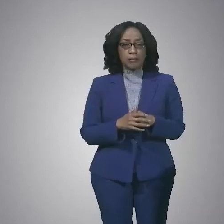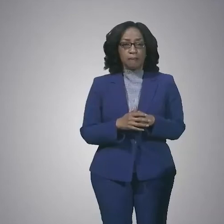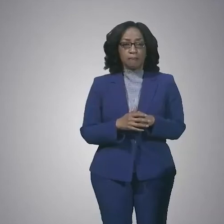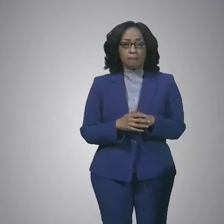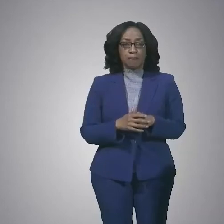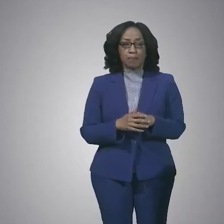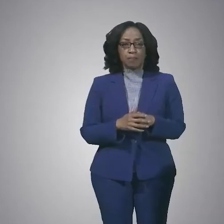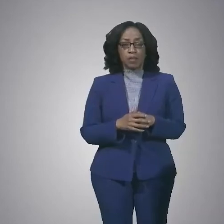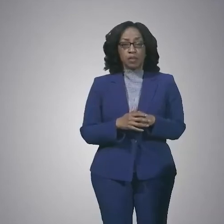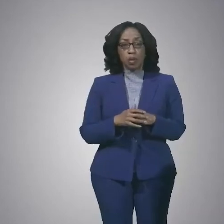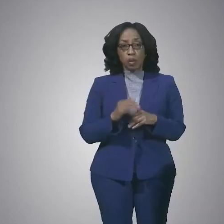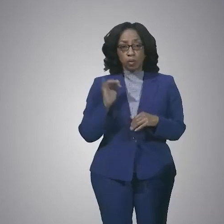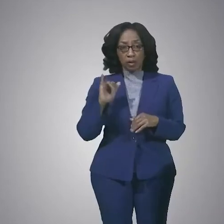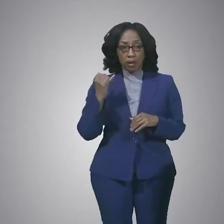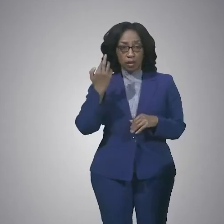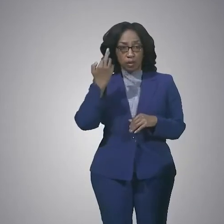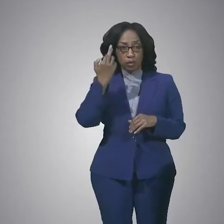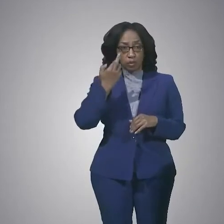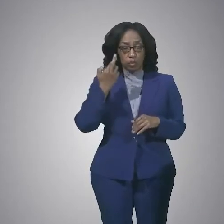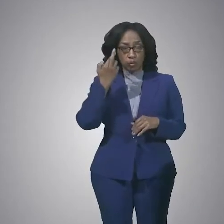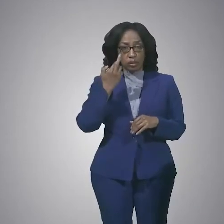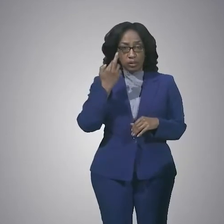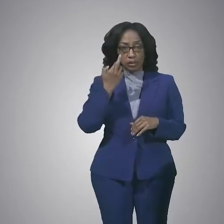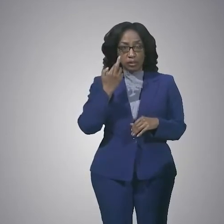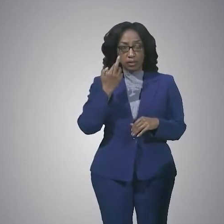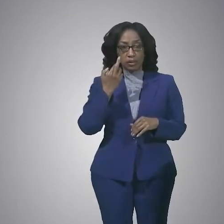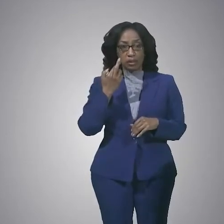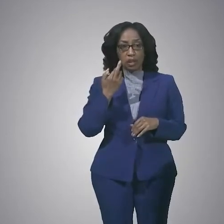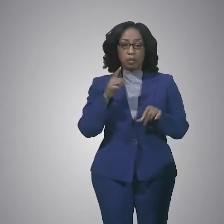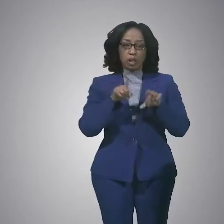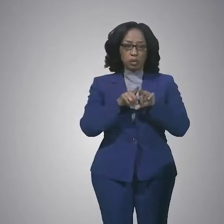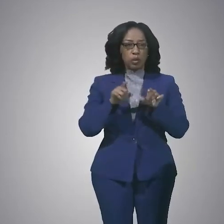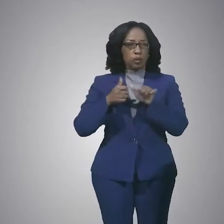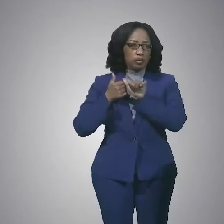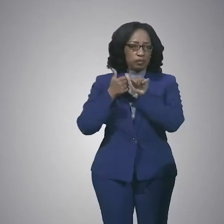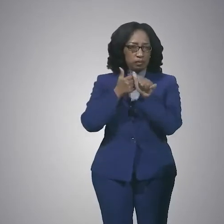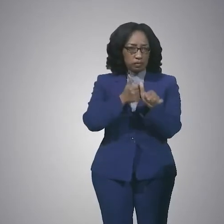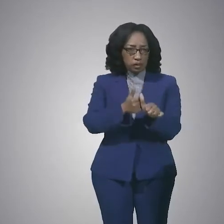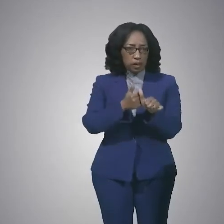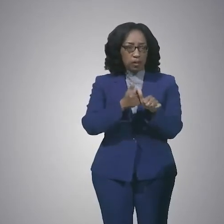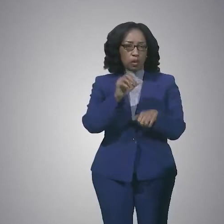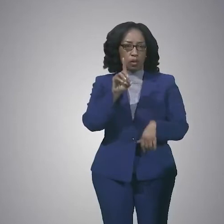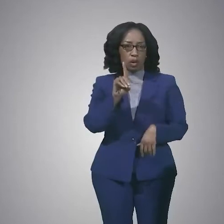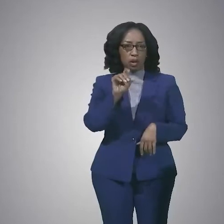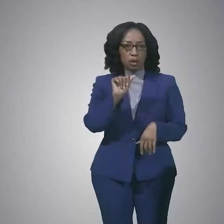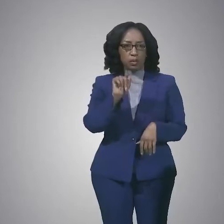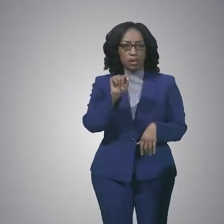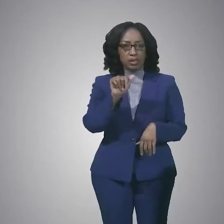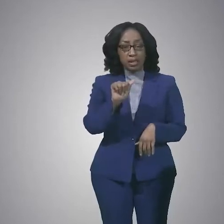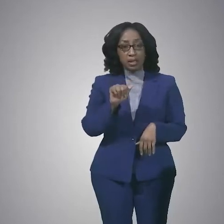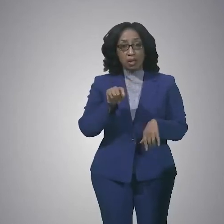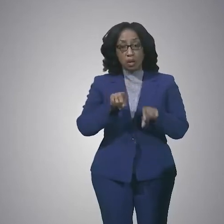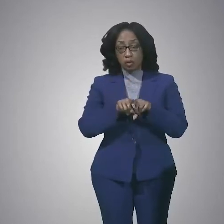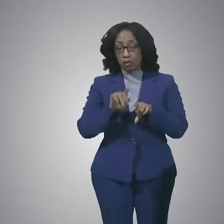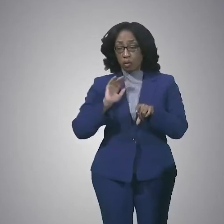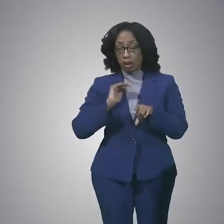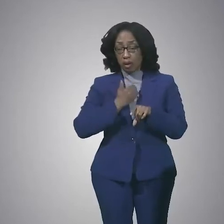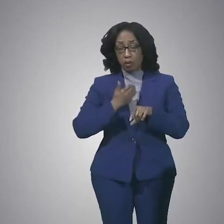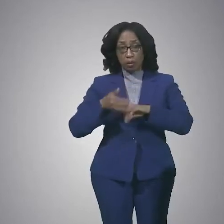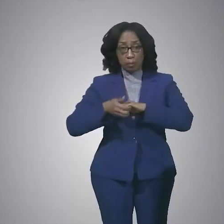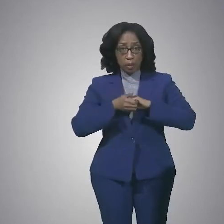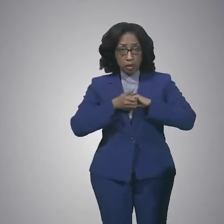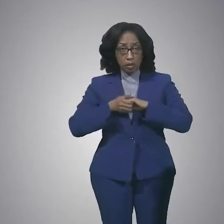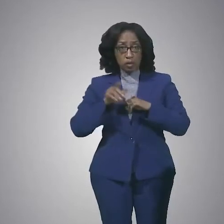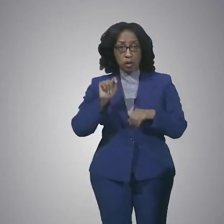category, and because of that, and because we use a data-driven approach and have consulted with our partners on the COVID